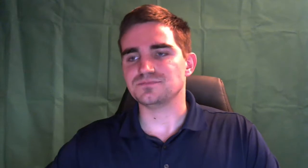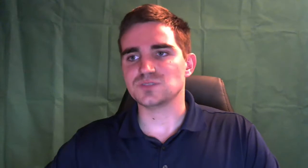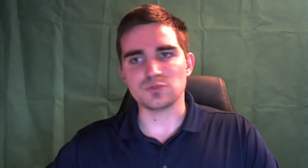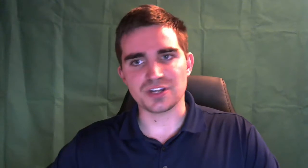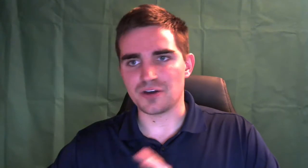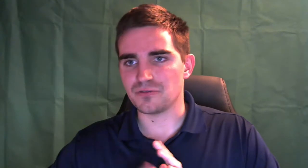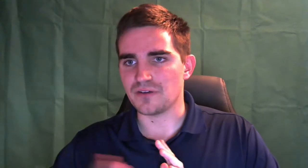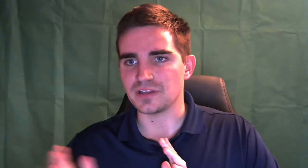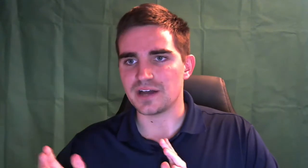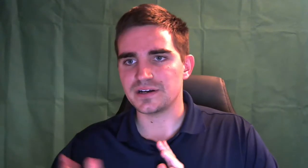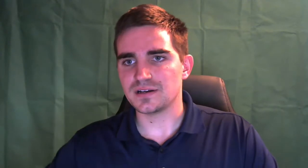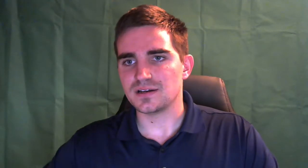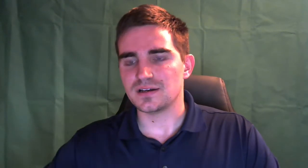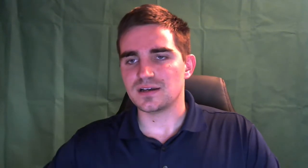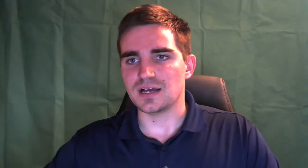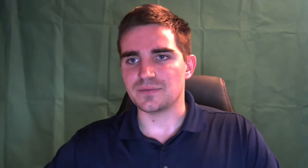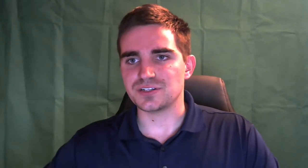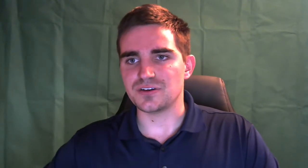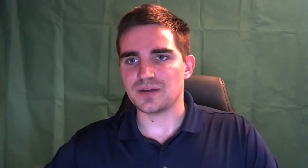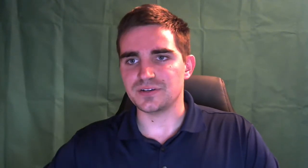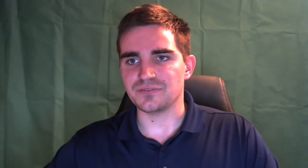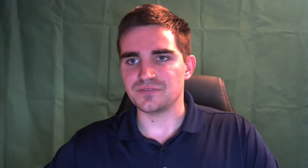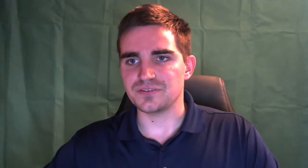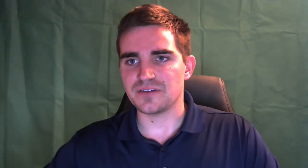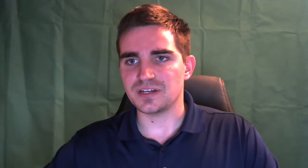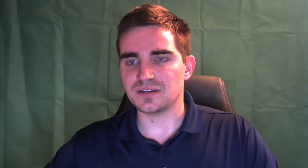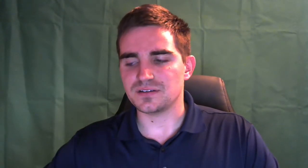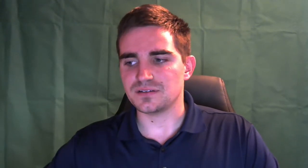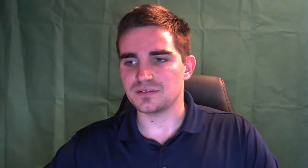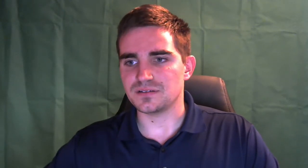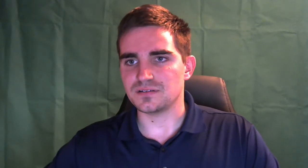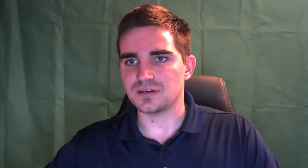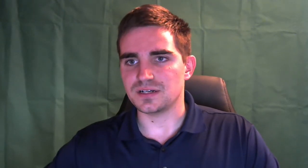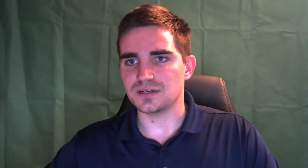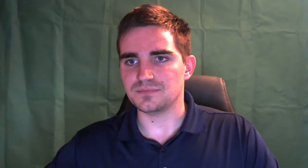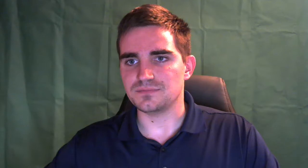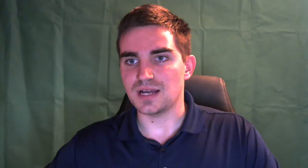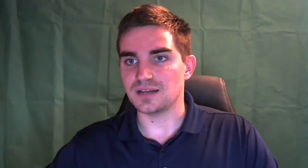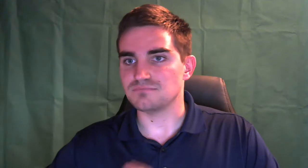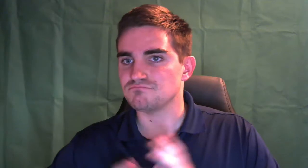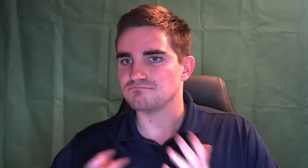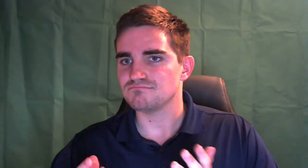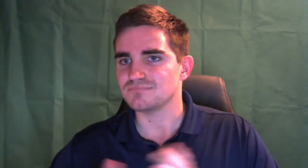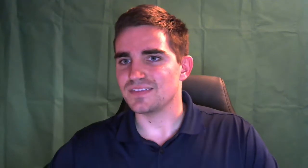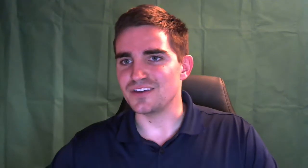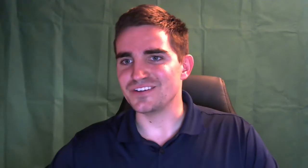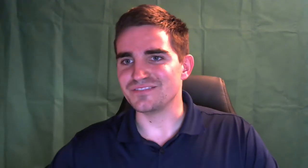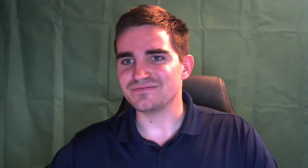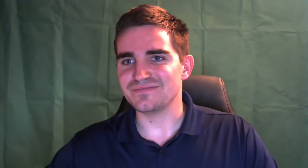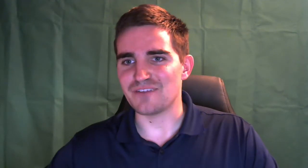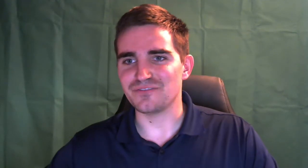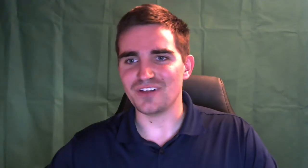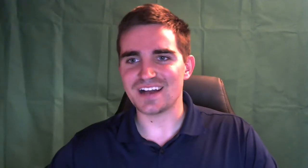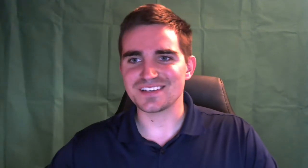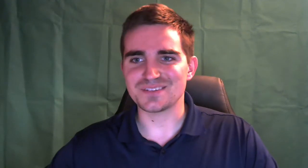So we're just going to go through every letter. I'm going to show you a couple different views of it, and then you can have full access to my